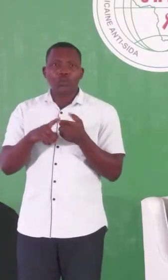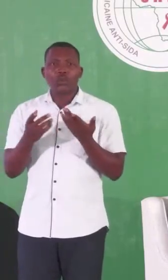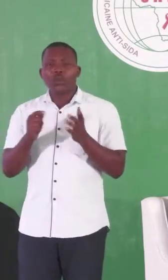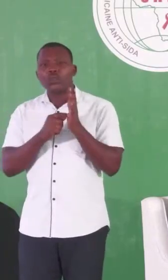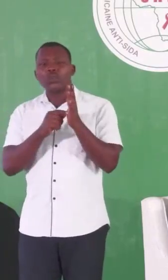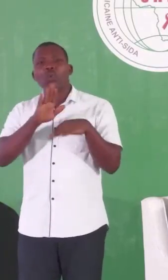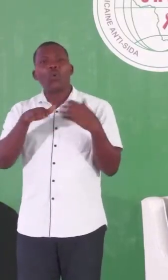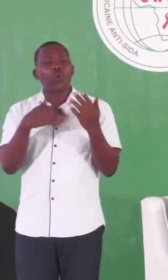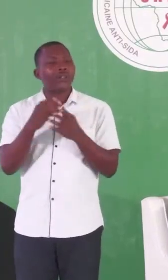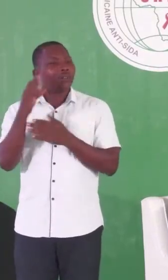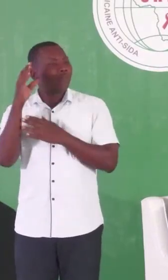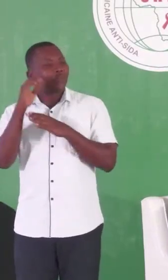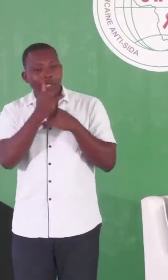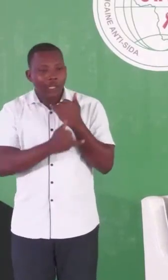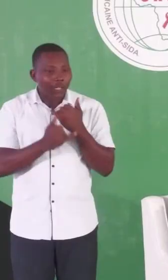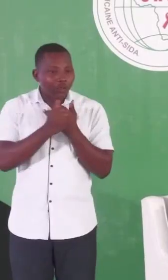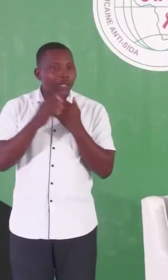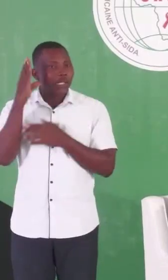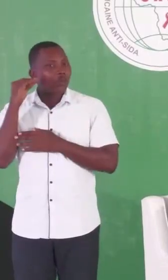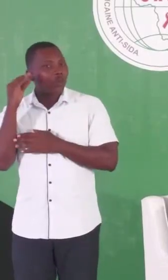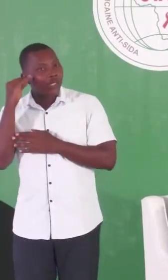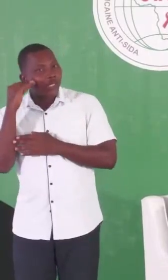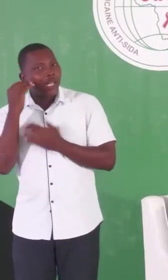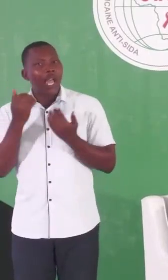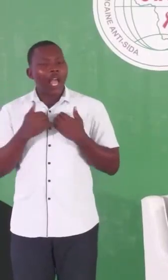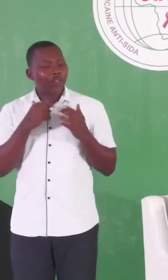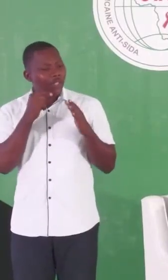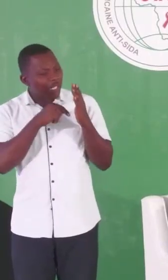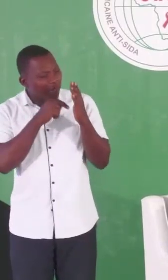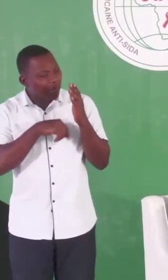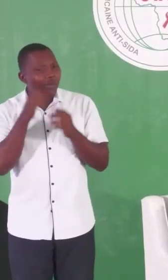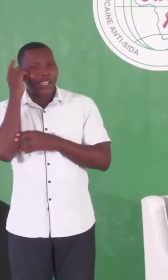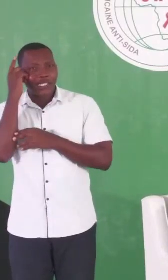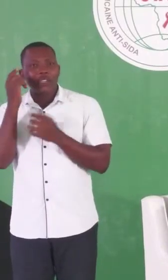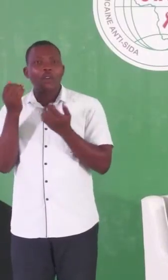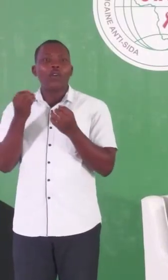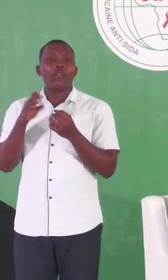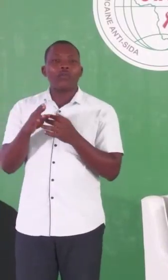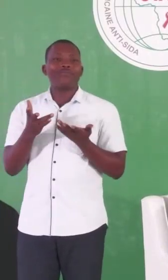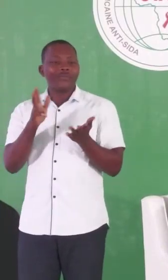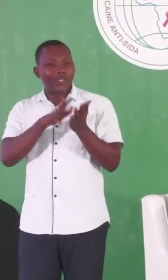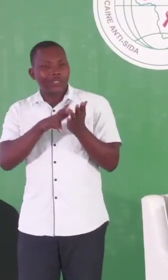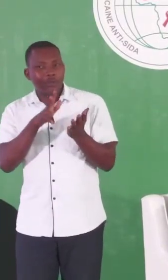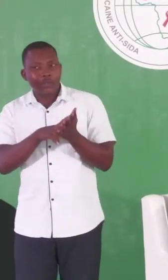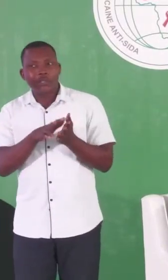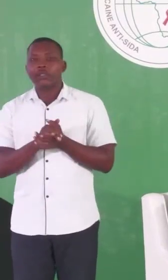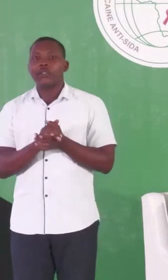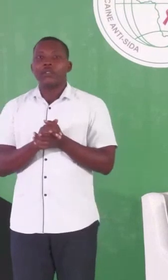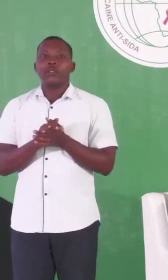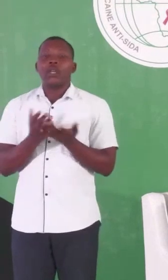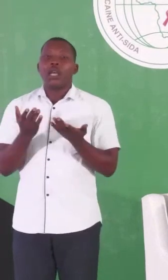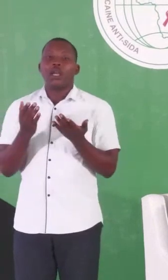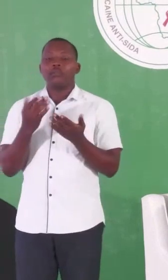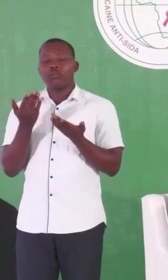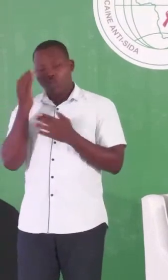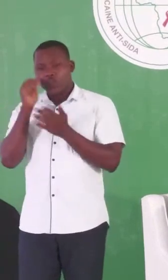like Akudo says, and to have a deeper understanding of validation. And from that, we hope